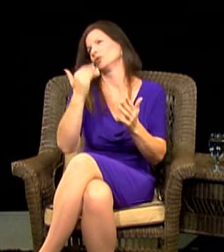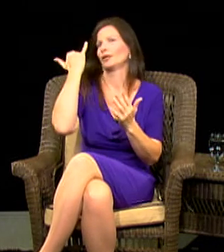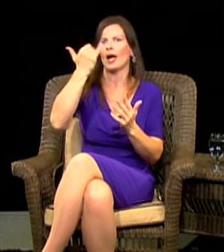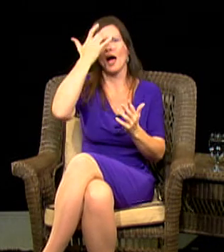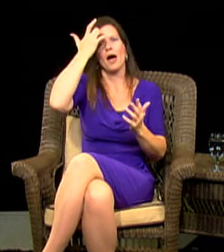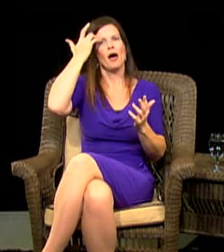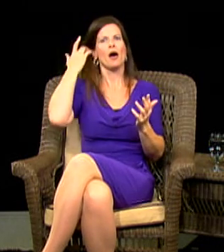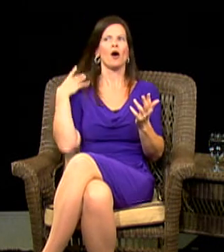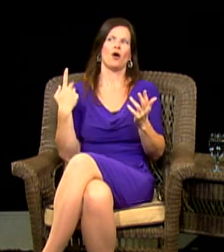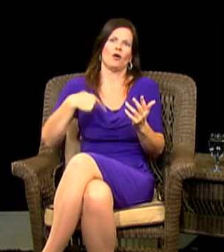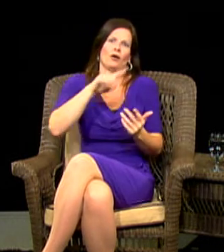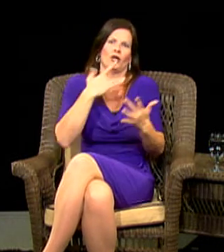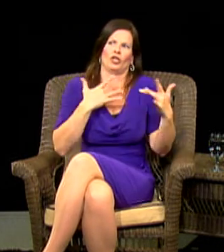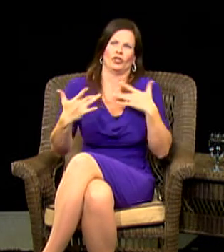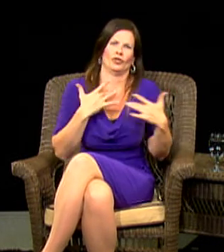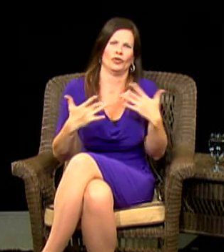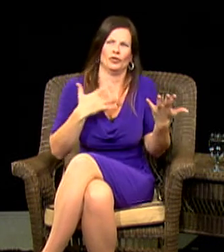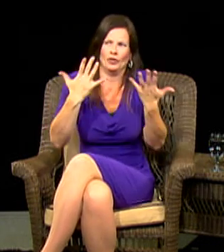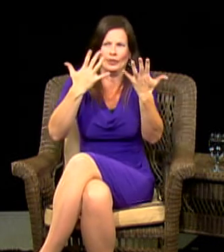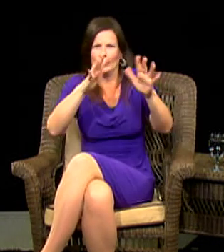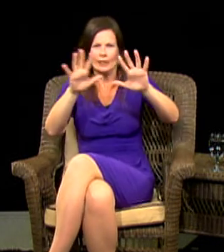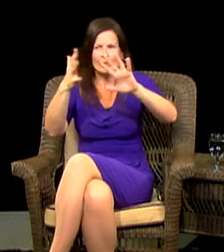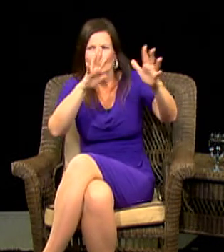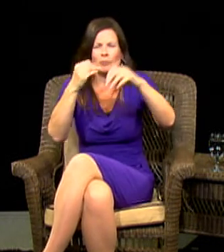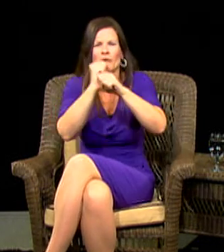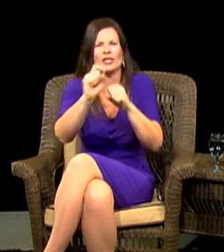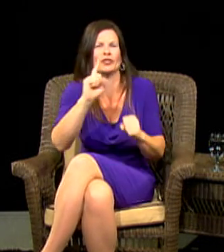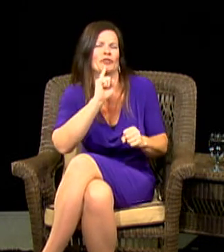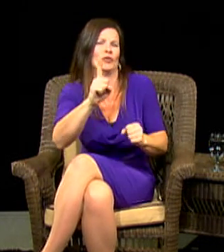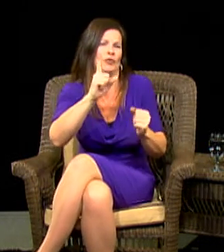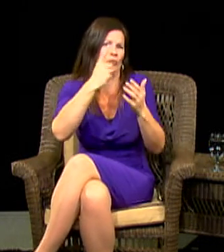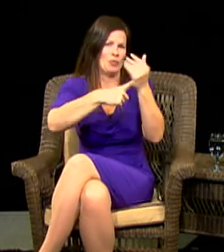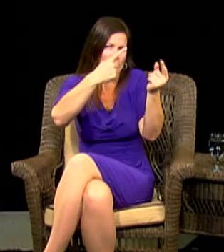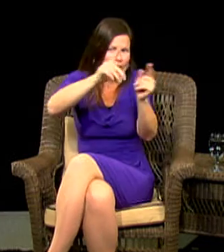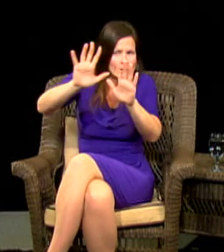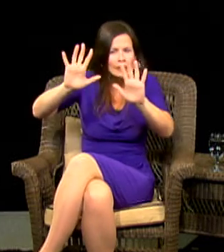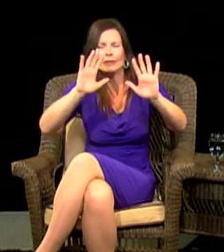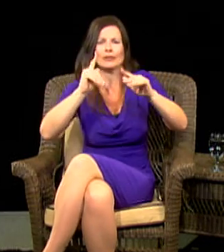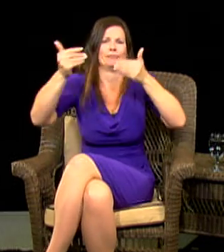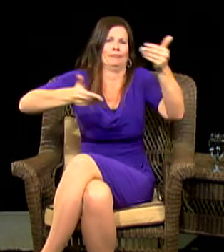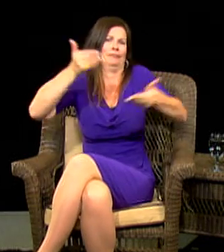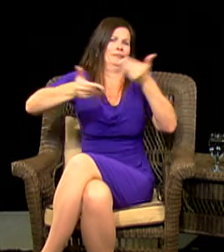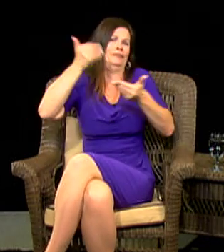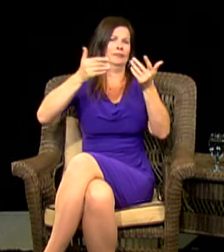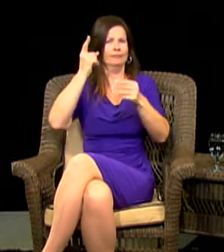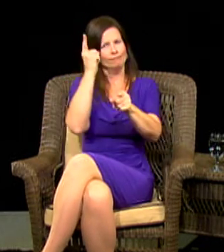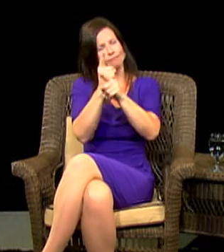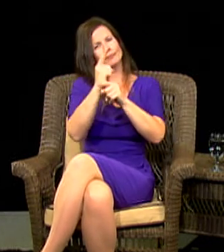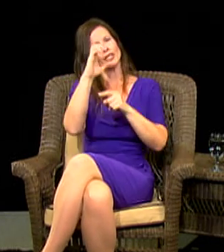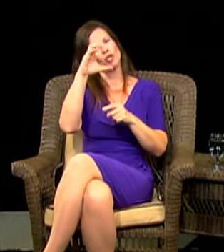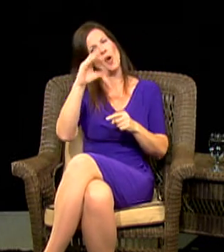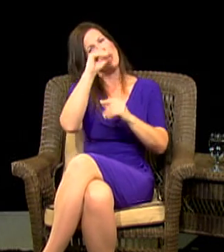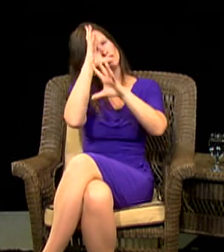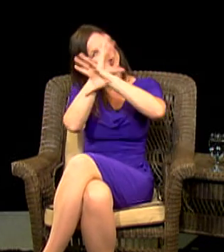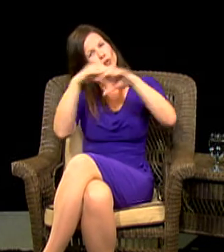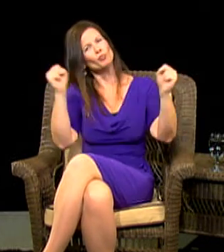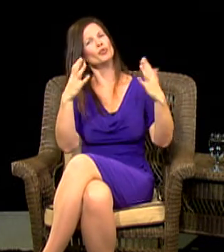deaf people. And so deaf schools are really, really important. So there's really concern about the future of deaf schools